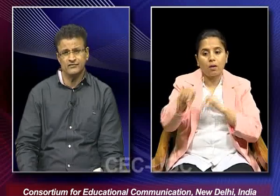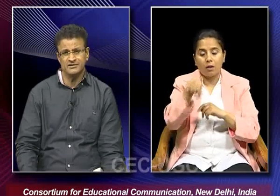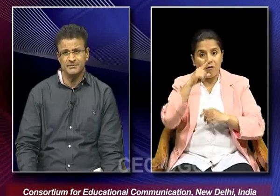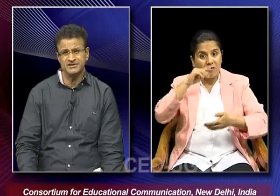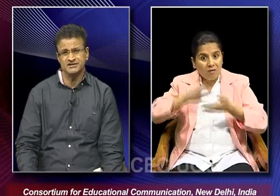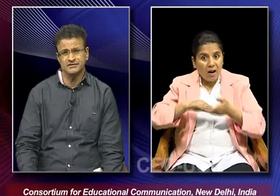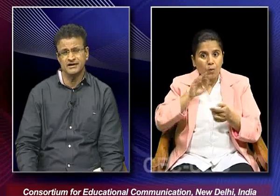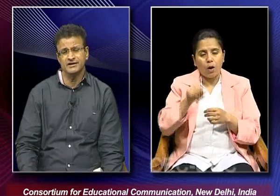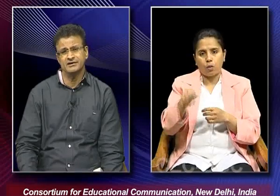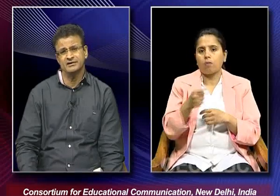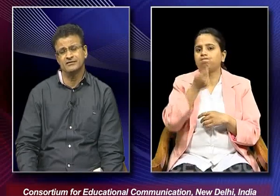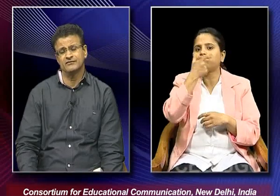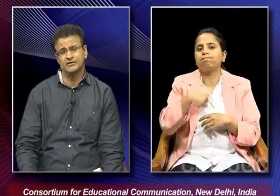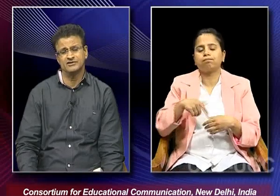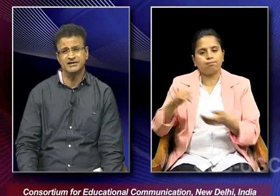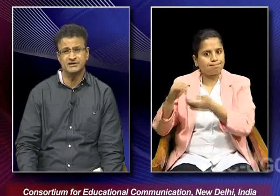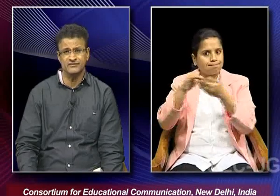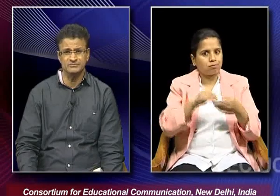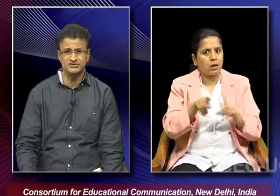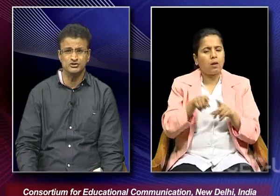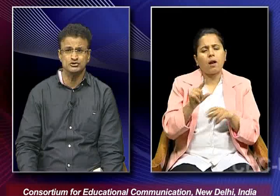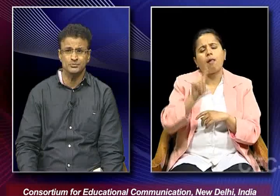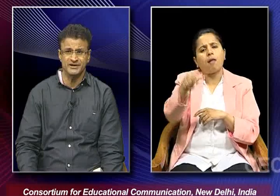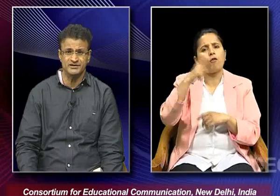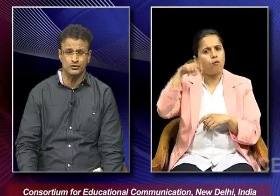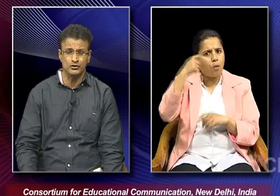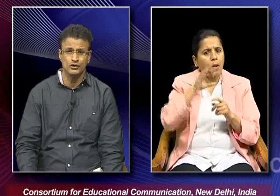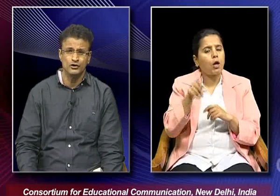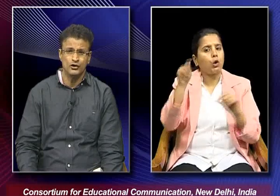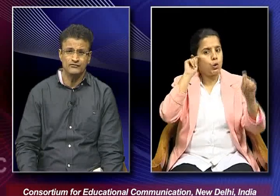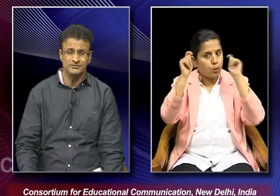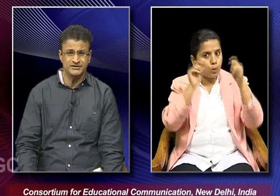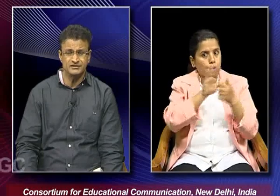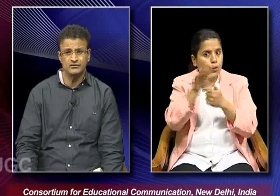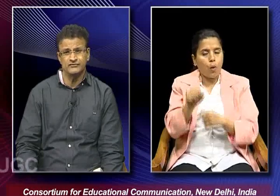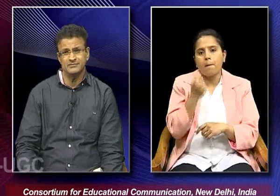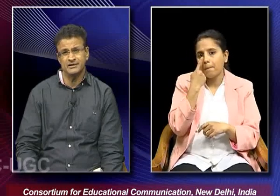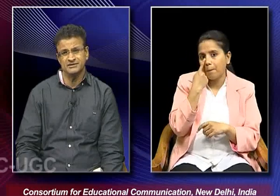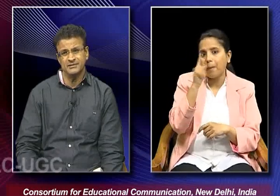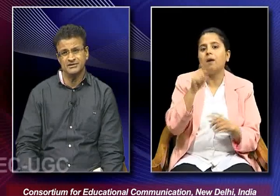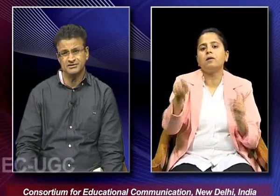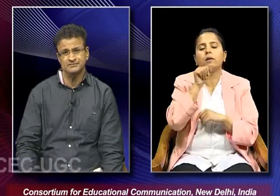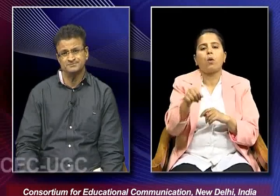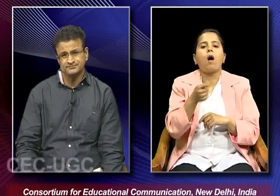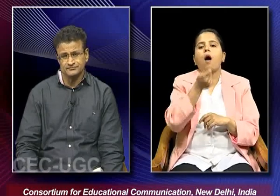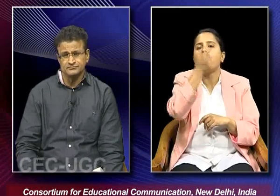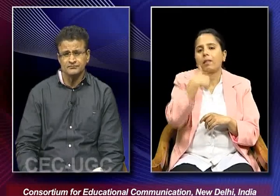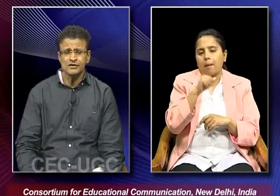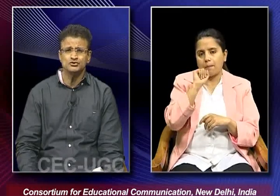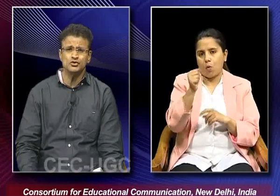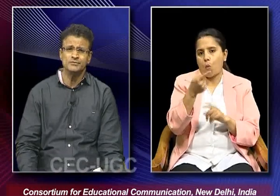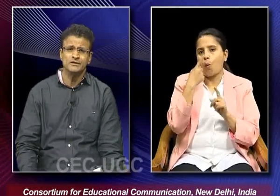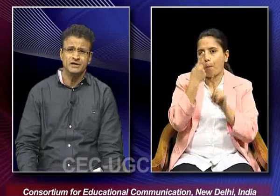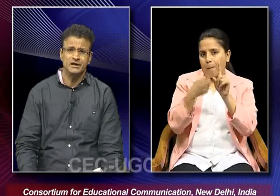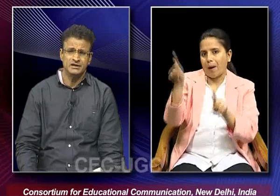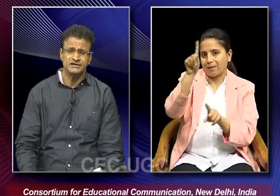of Amitabh Bachchan, and in one of the later films she also played the role of the mother of Amitabh Bachchan.